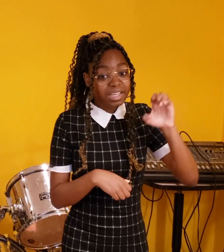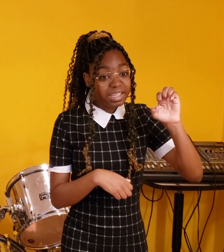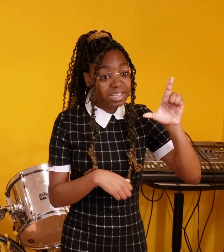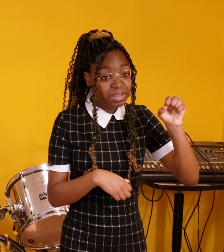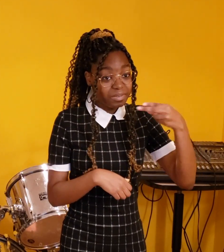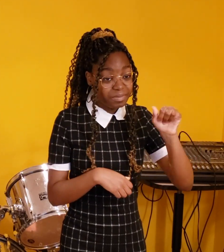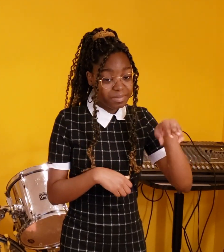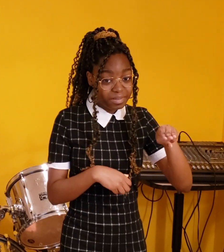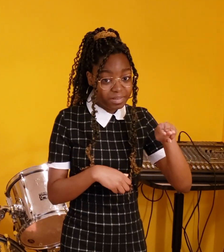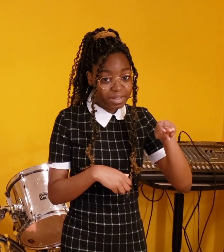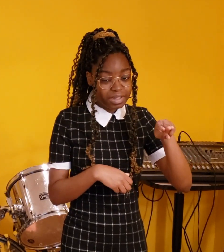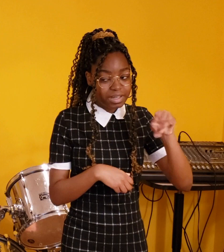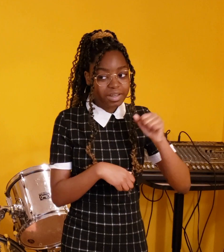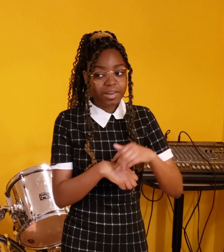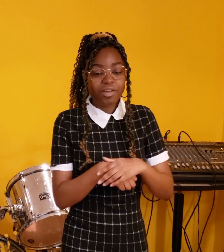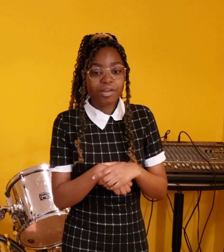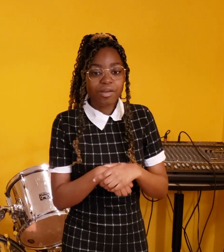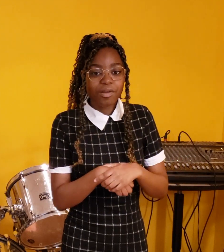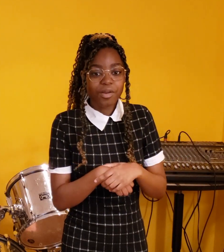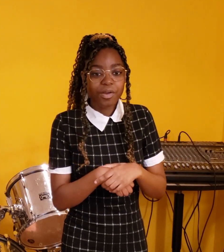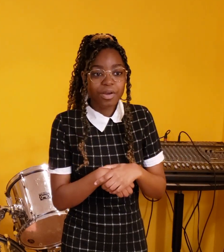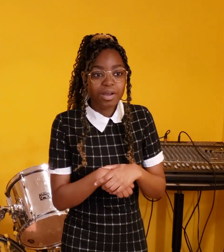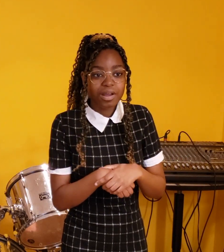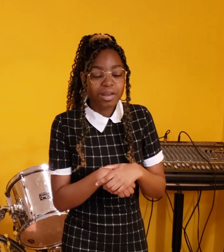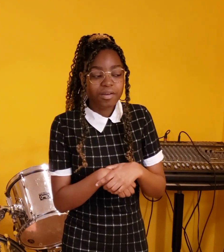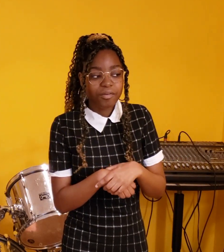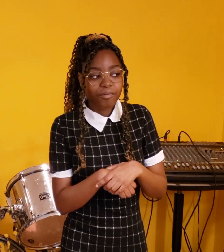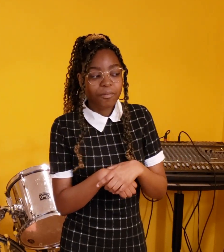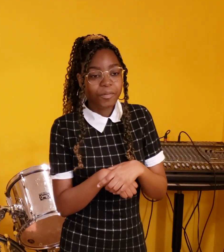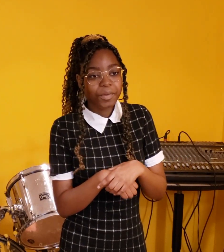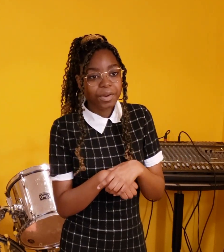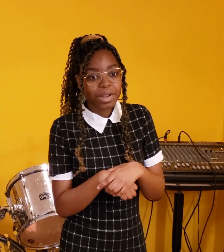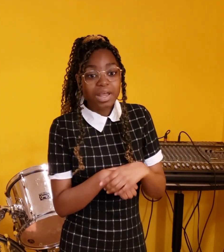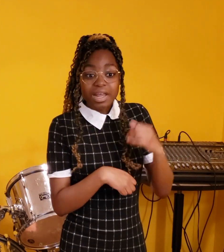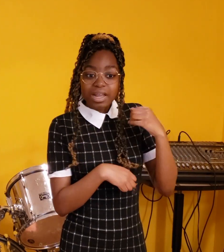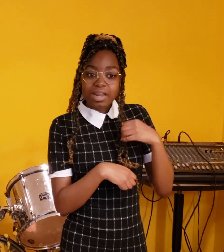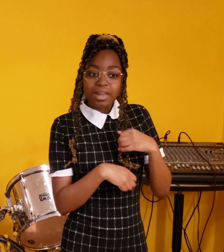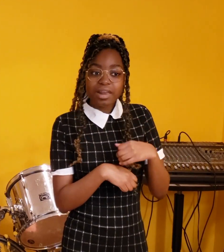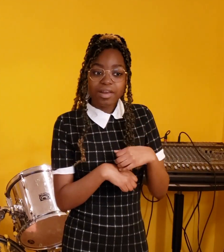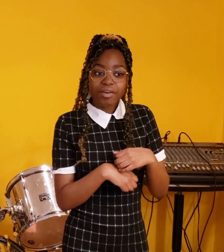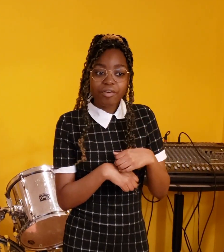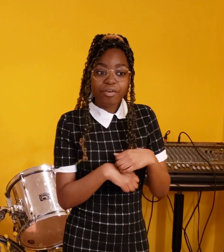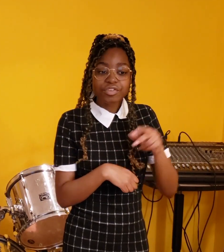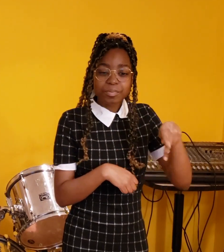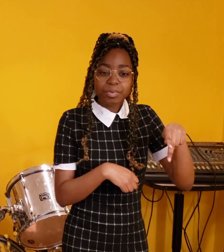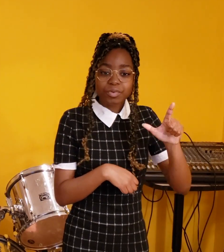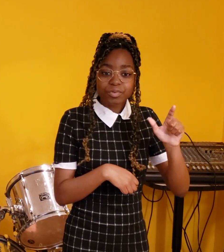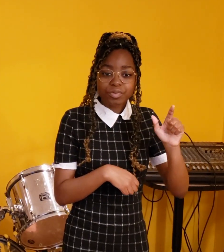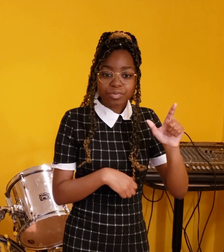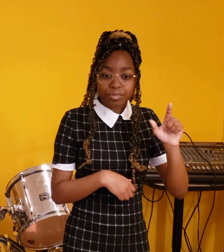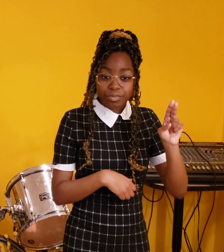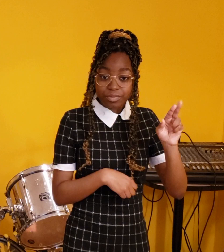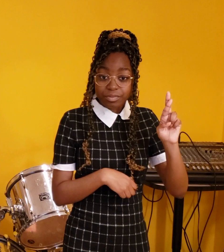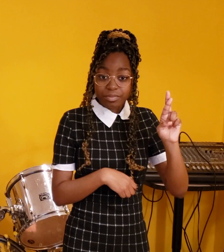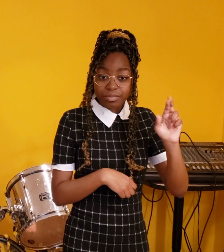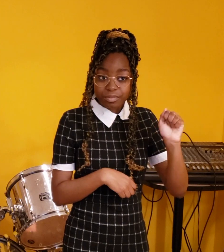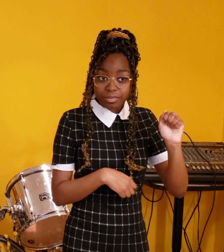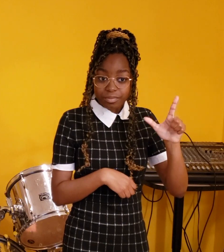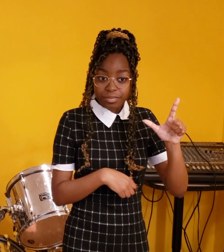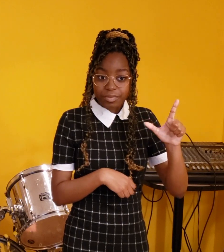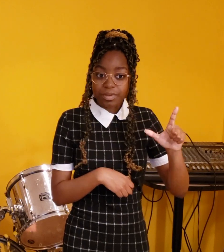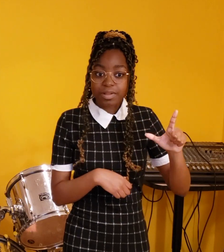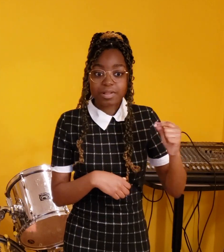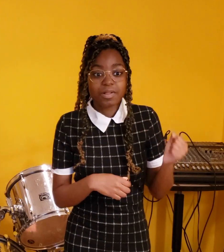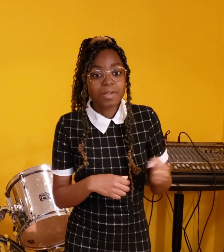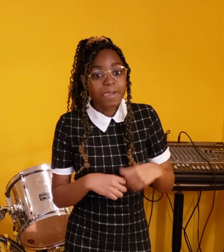Elohim. This word Elohim is the plural. It's the plural form of the word Eloah. And it's also